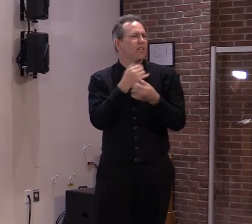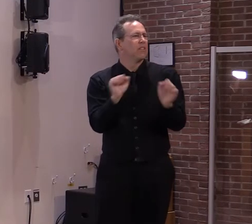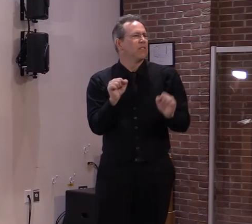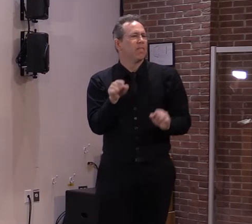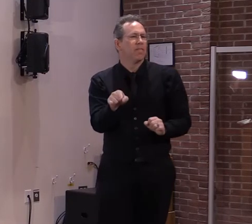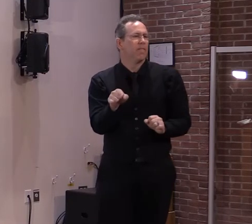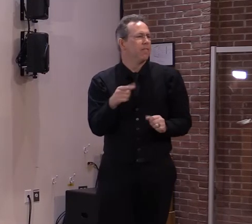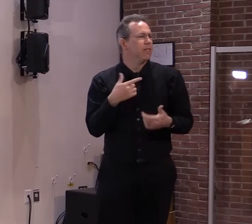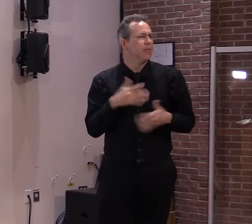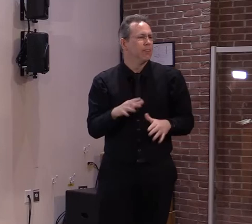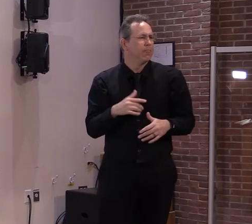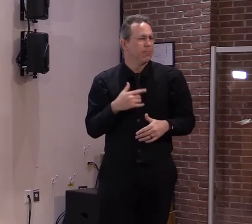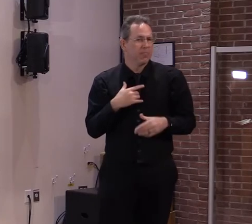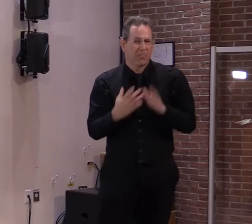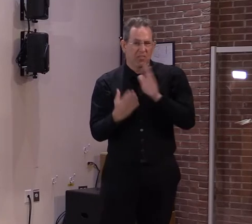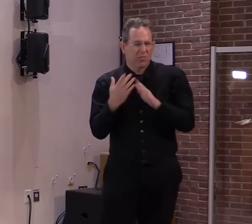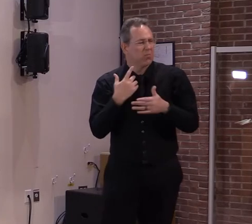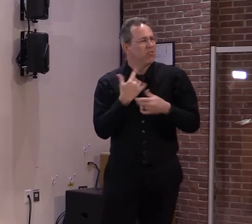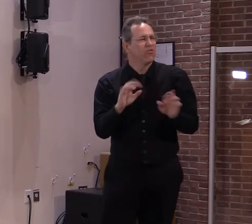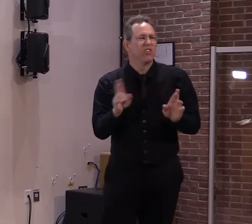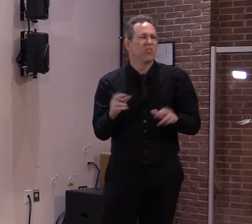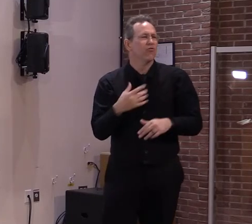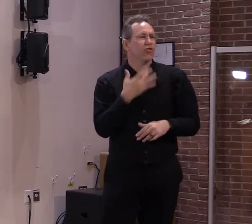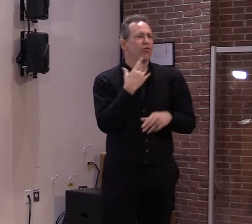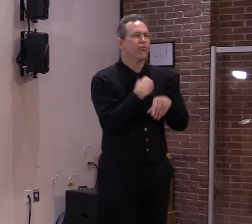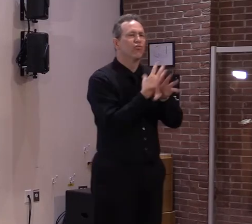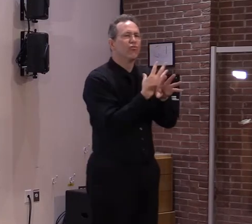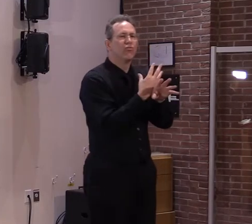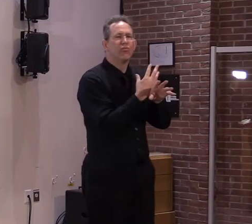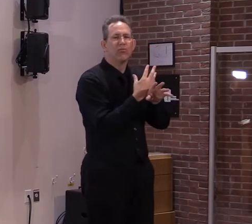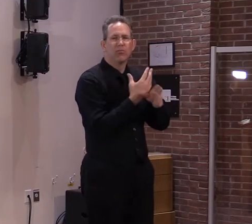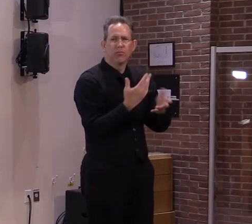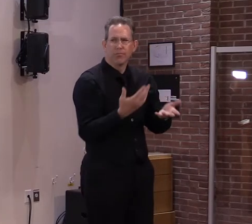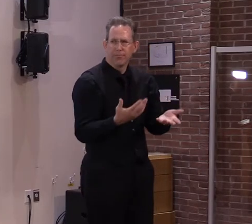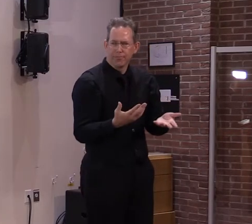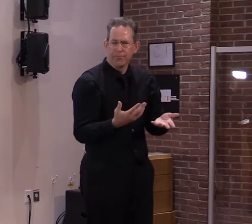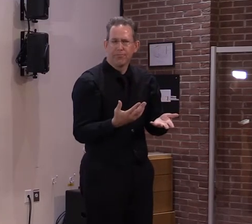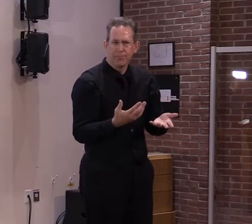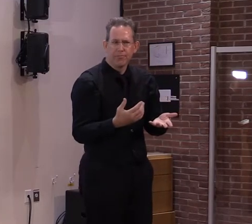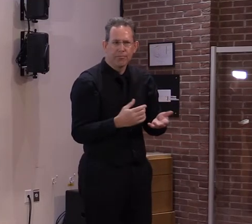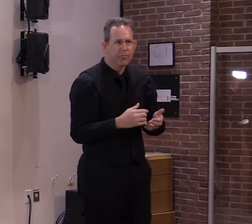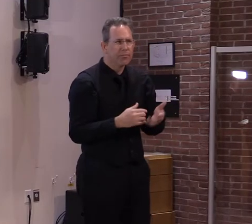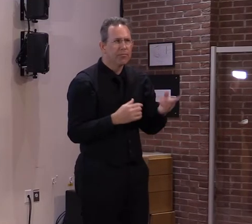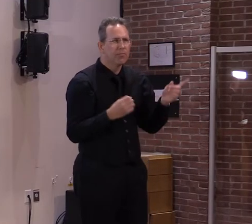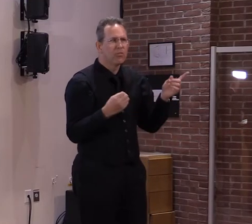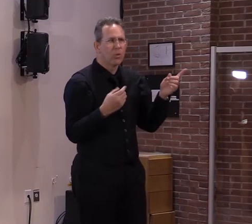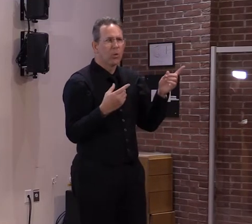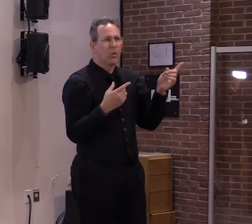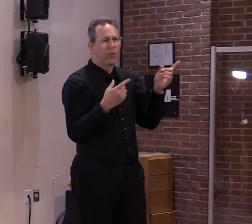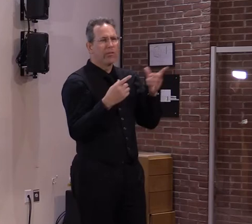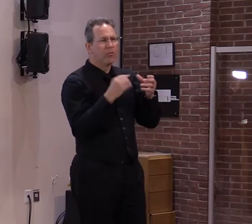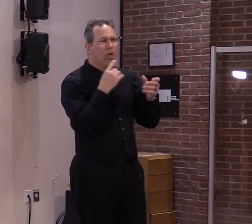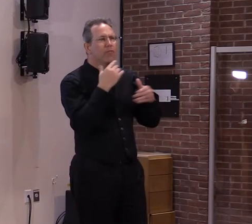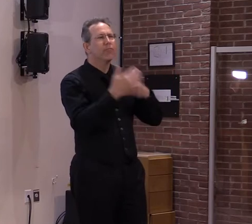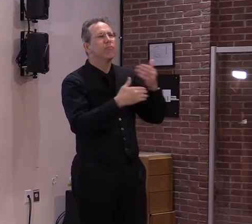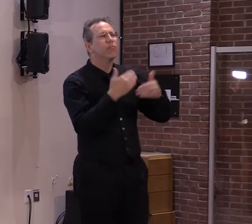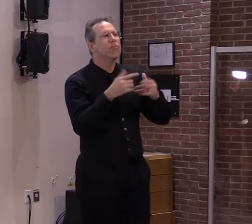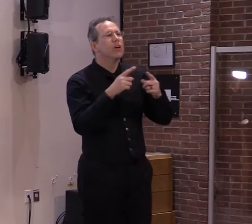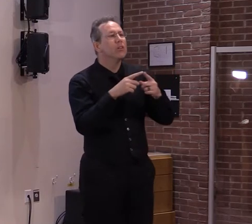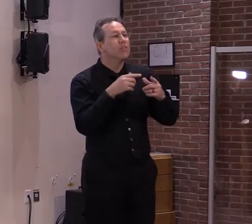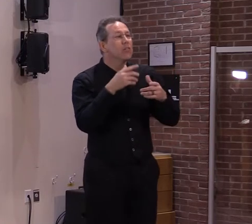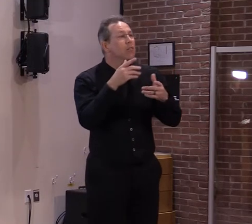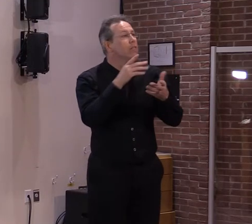in-person, you know, instruction until there was a vaccination available for